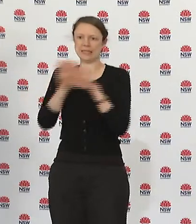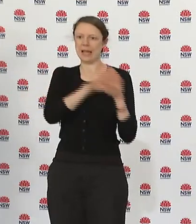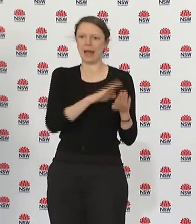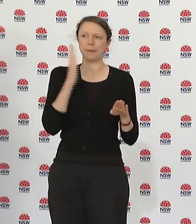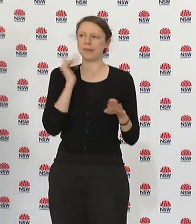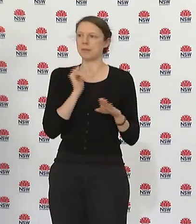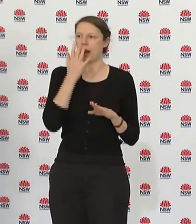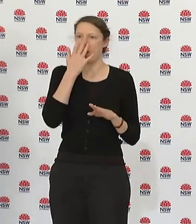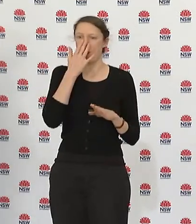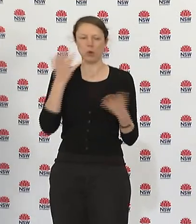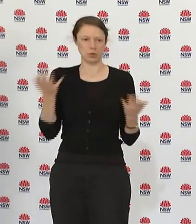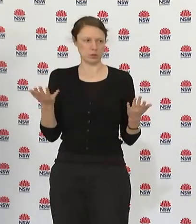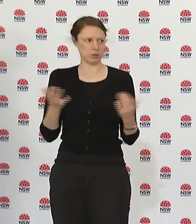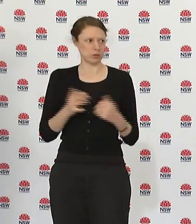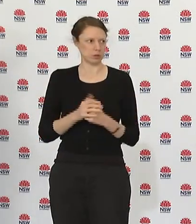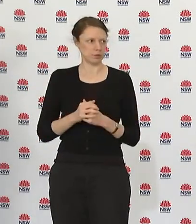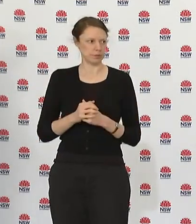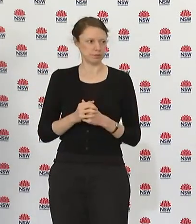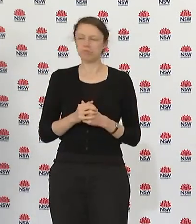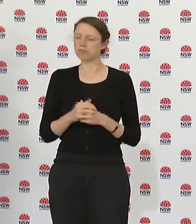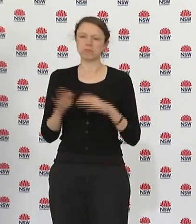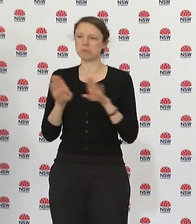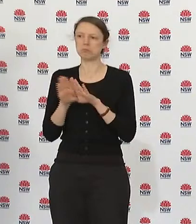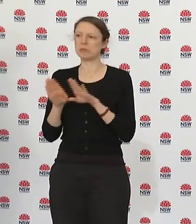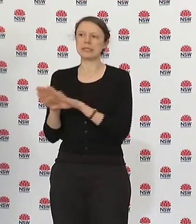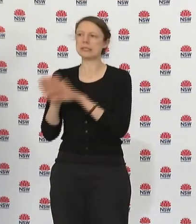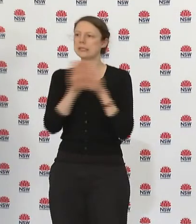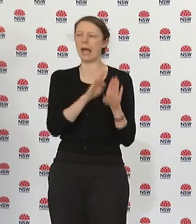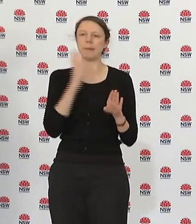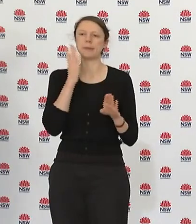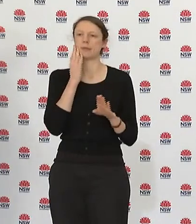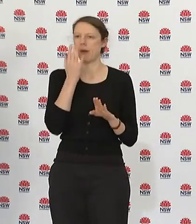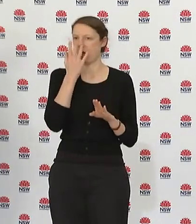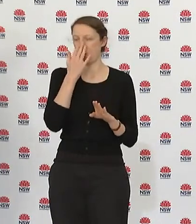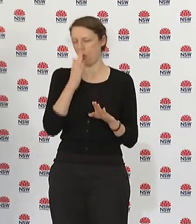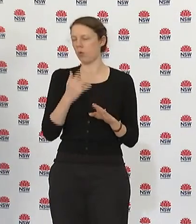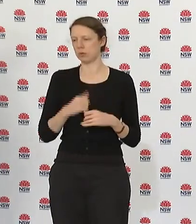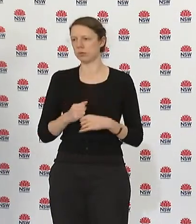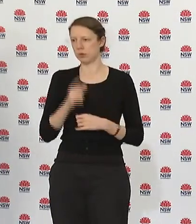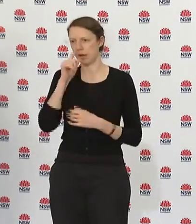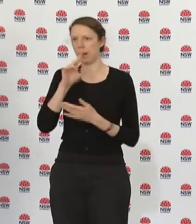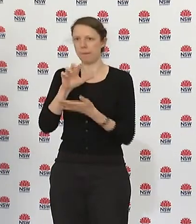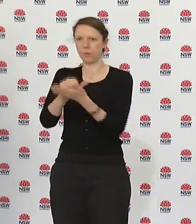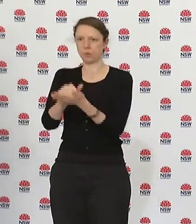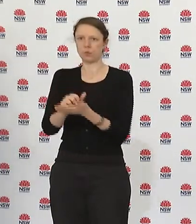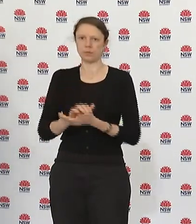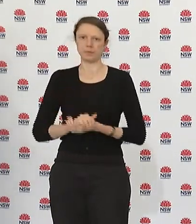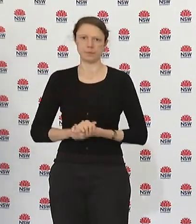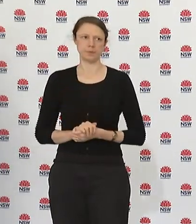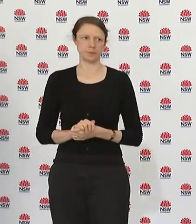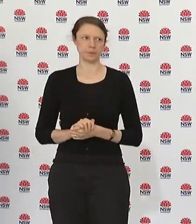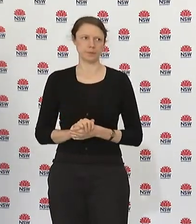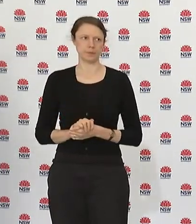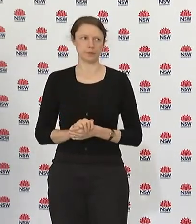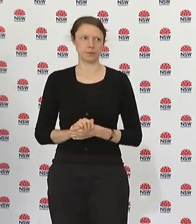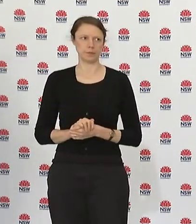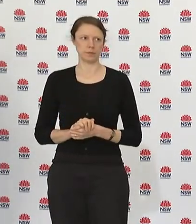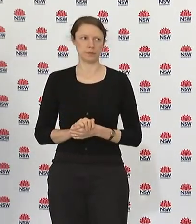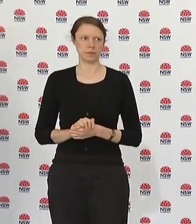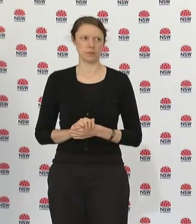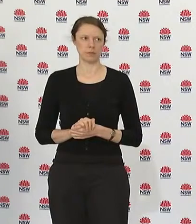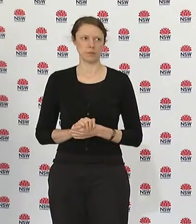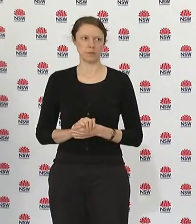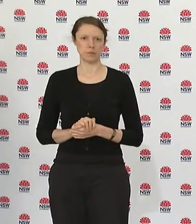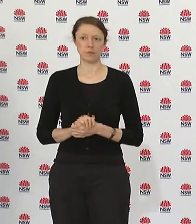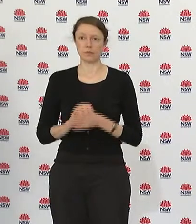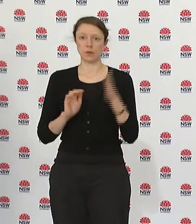Sorry, at Health Hubs. If the AstraZeneca take-up doesn't improve, when do you get to the point when you actually go hardcore and say,